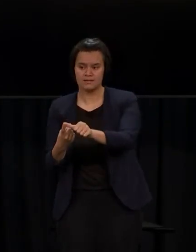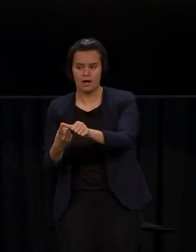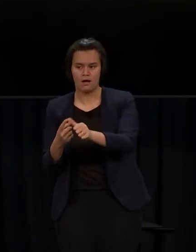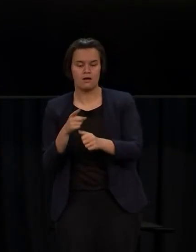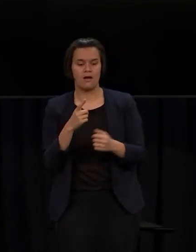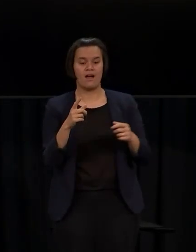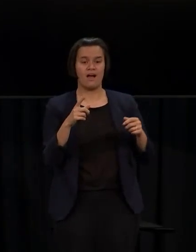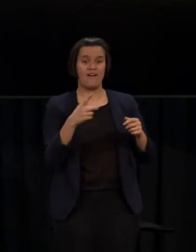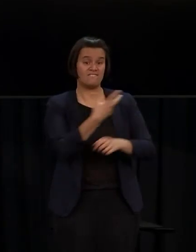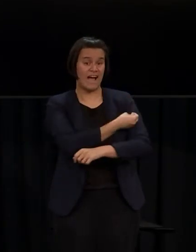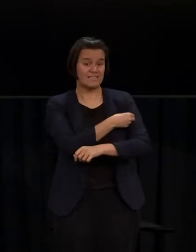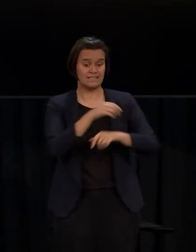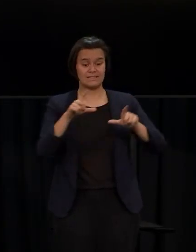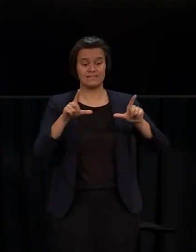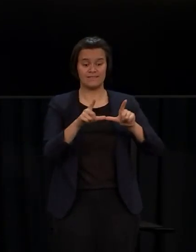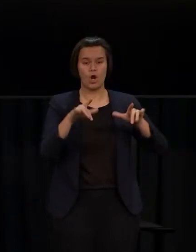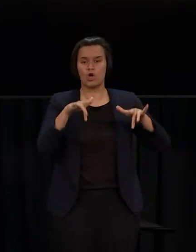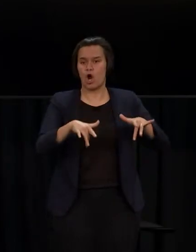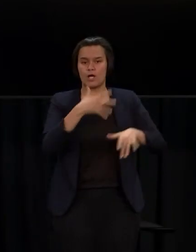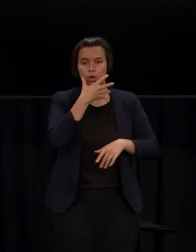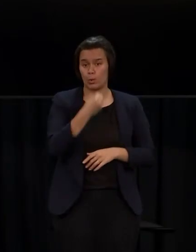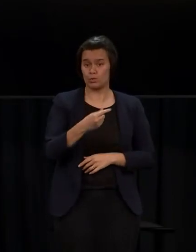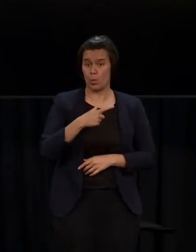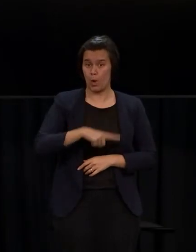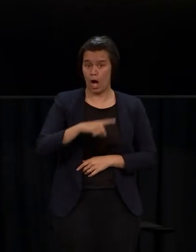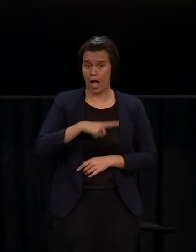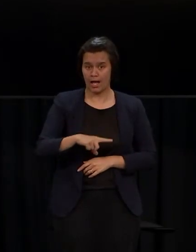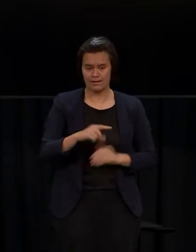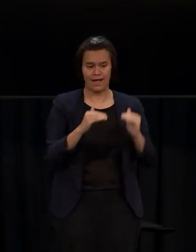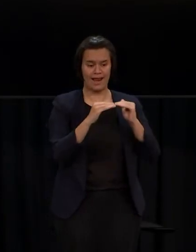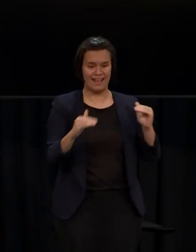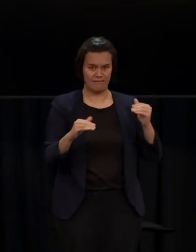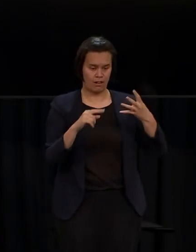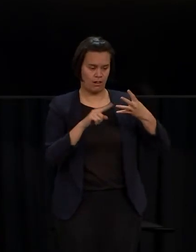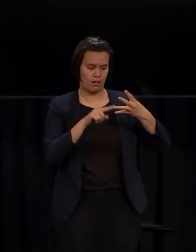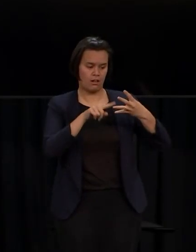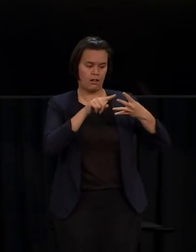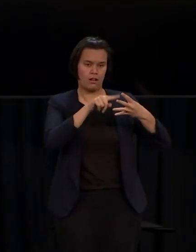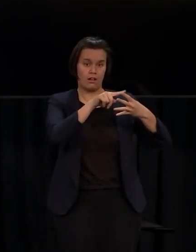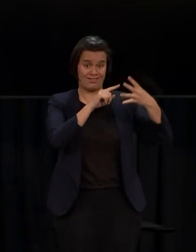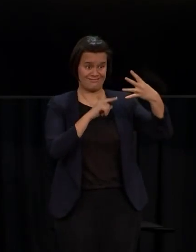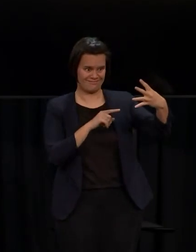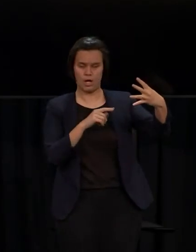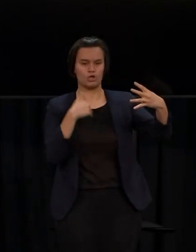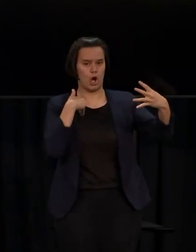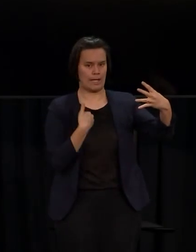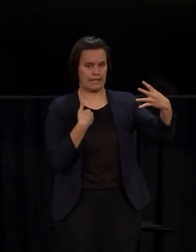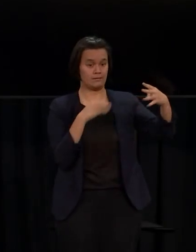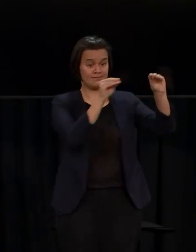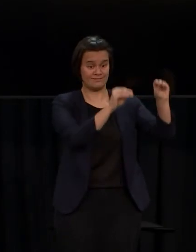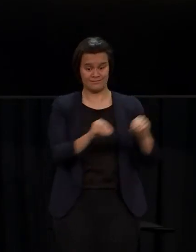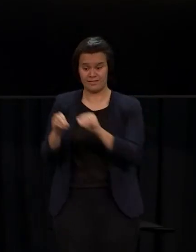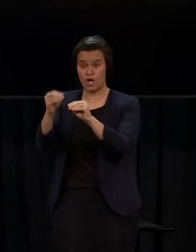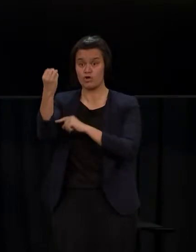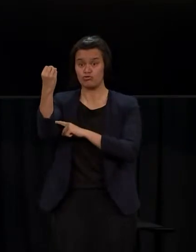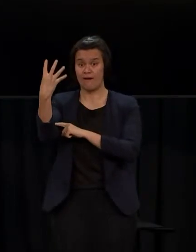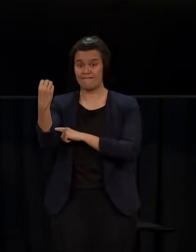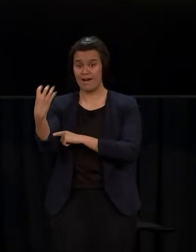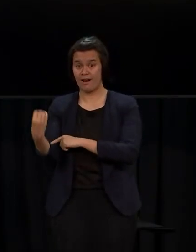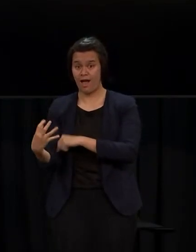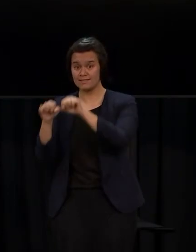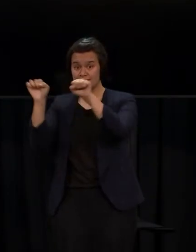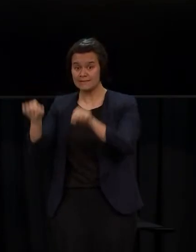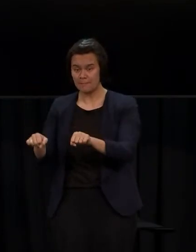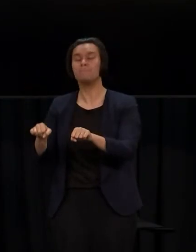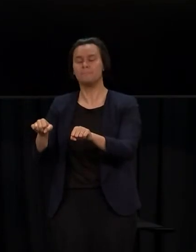framework. They aren't used in any of our alert level system, which is of course why we designed the new system. What you might have heard me say this morning is